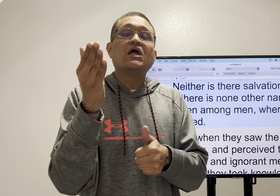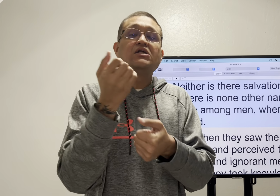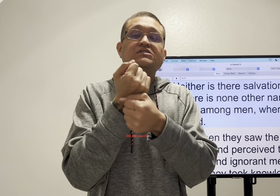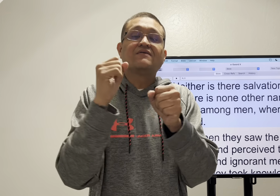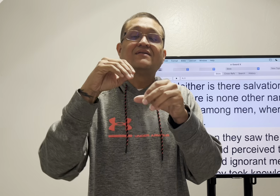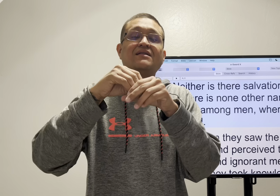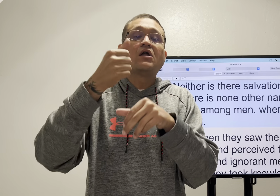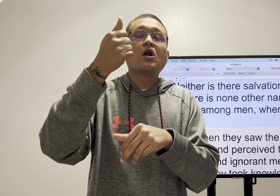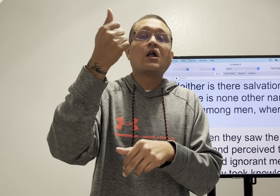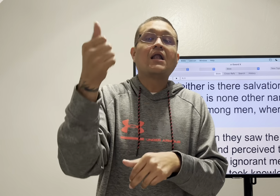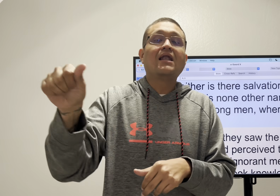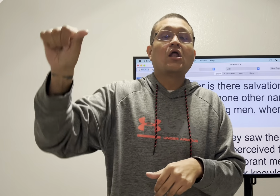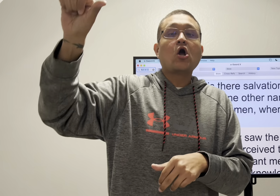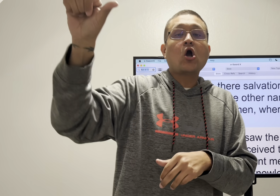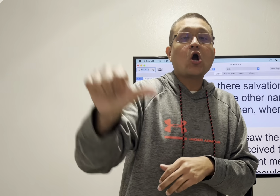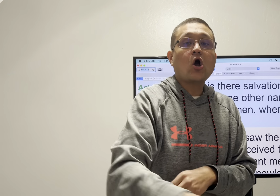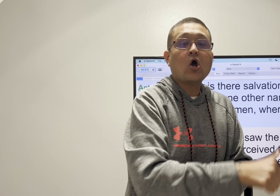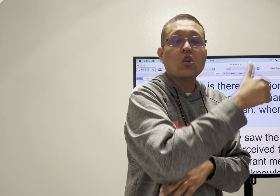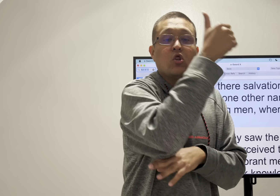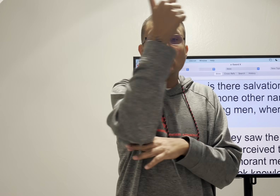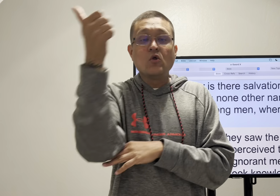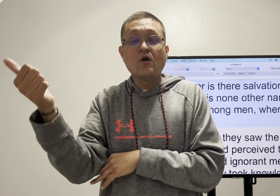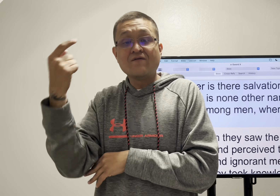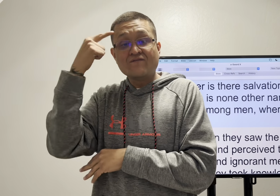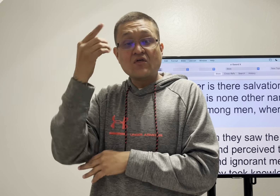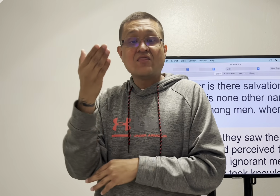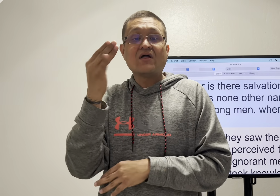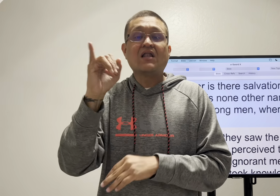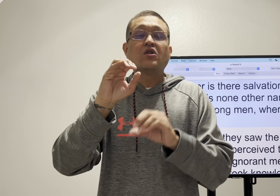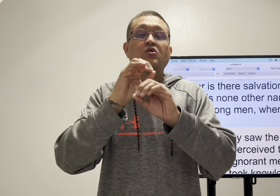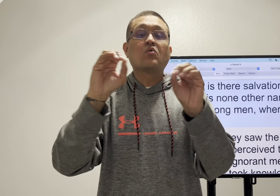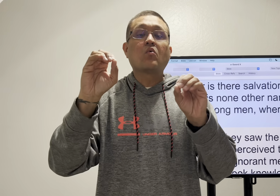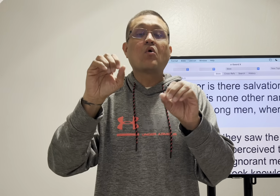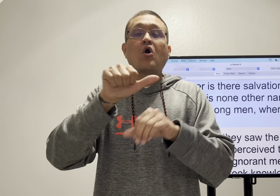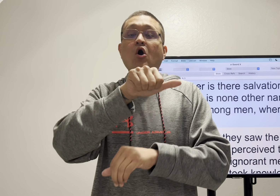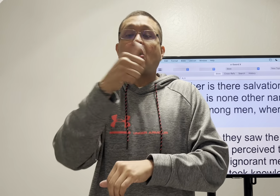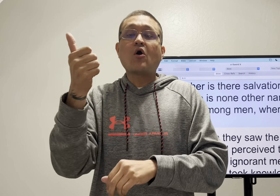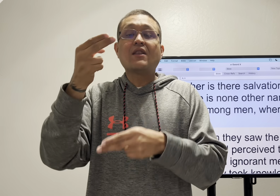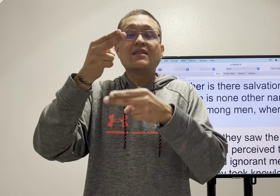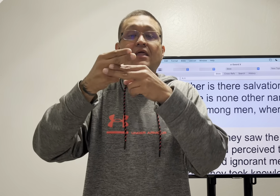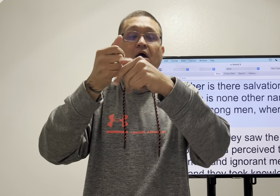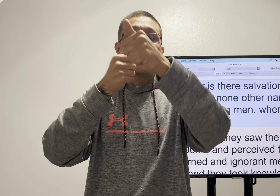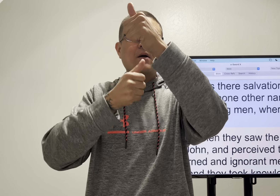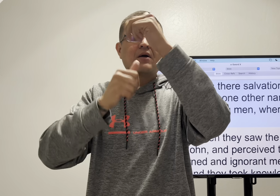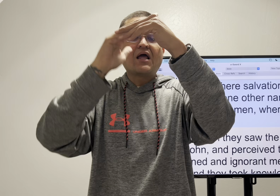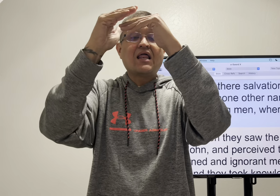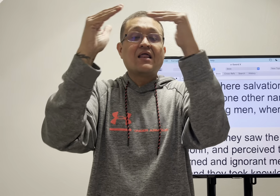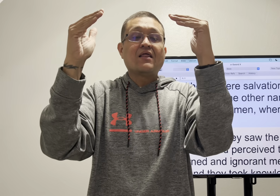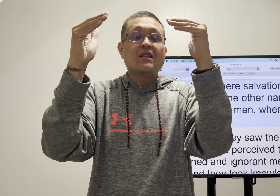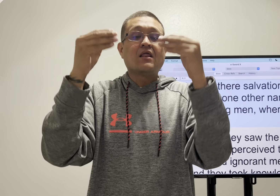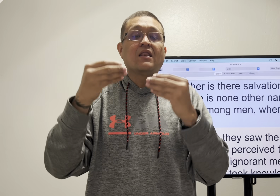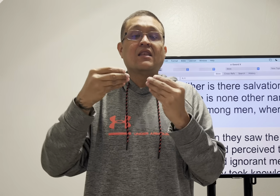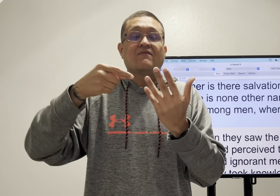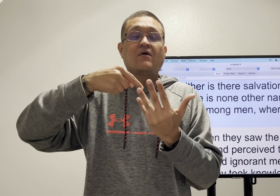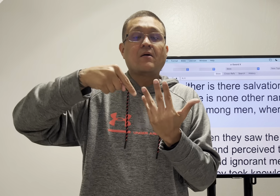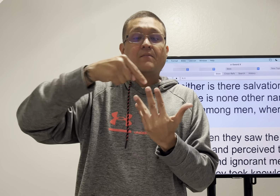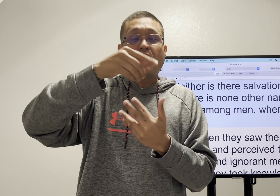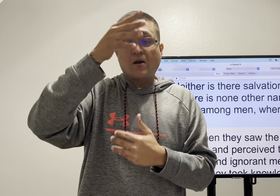It says, neither is there salvation in any other. There is none other name under heaven given